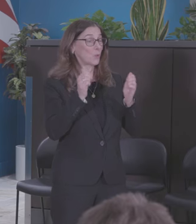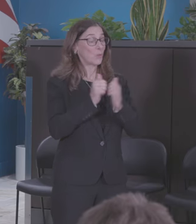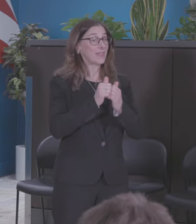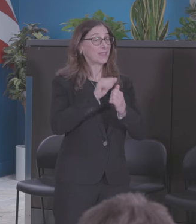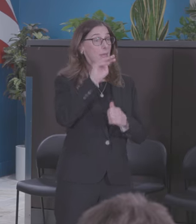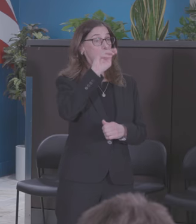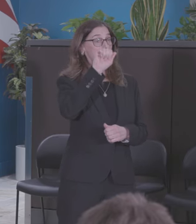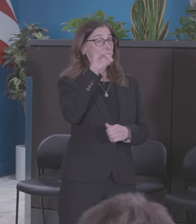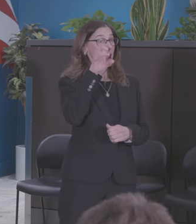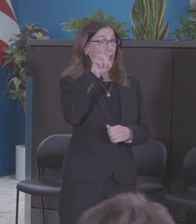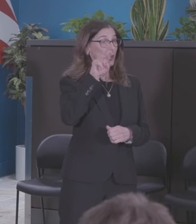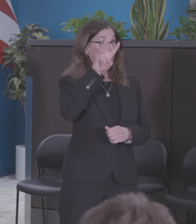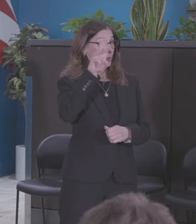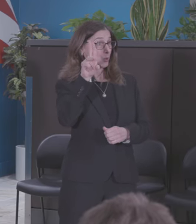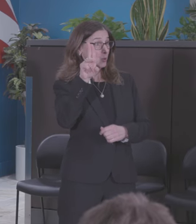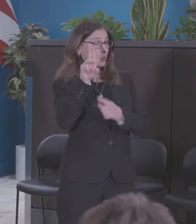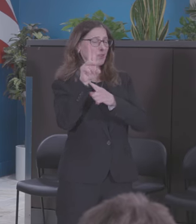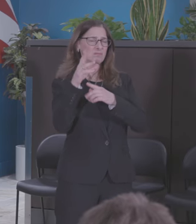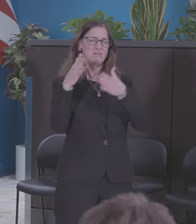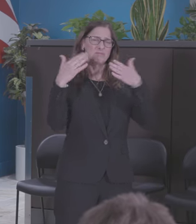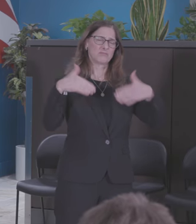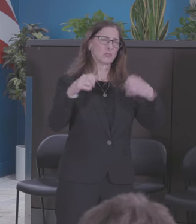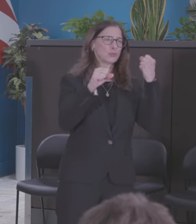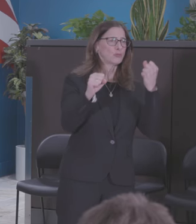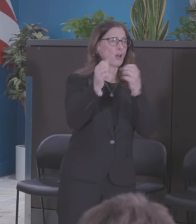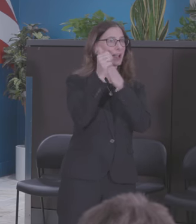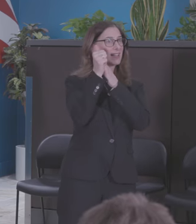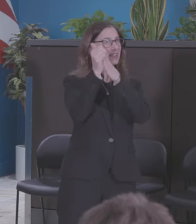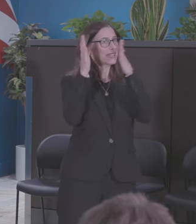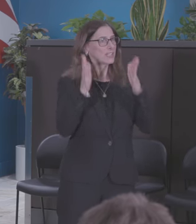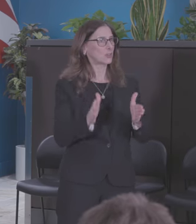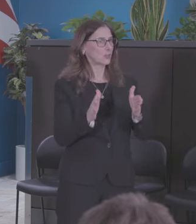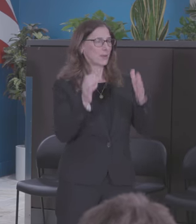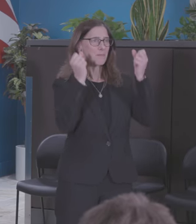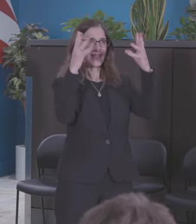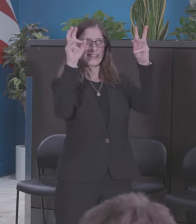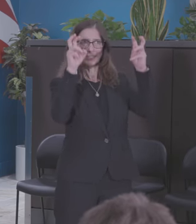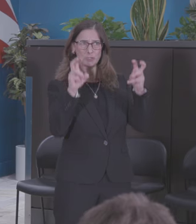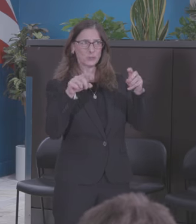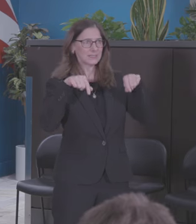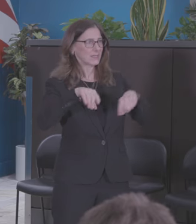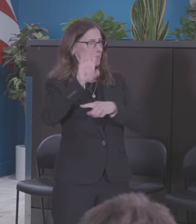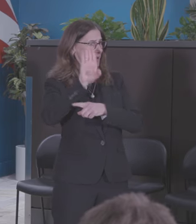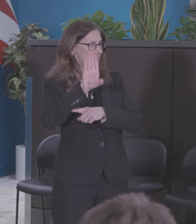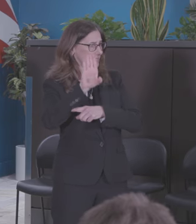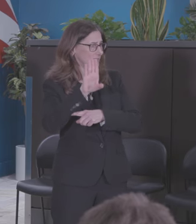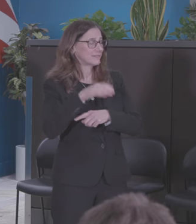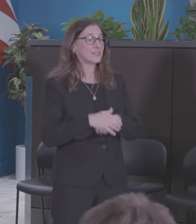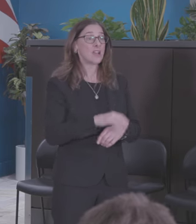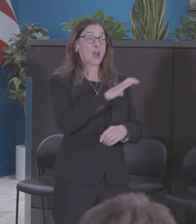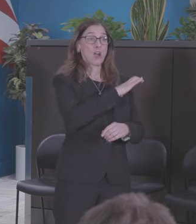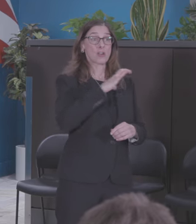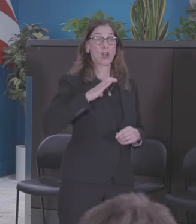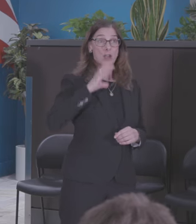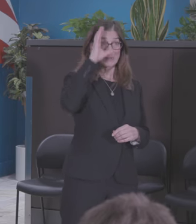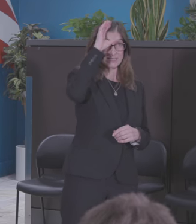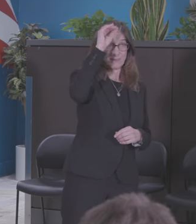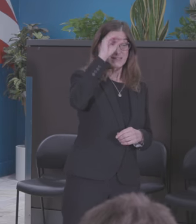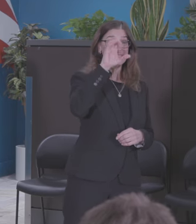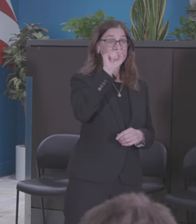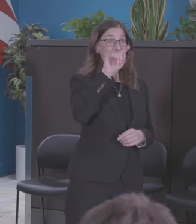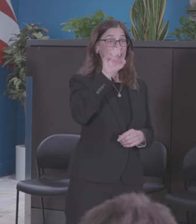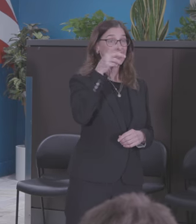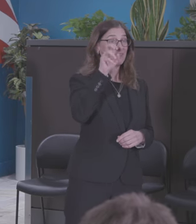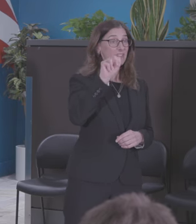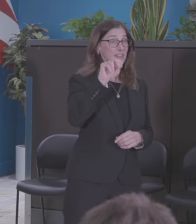leader on so many issues for our great capital city. Congressman Stephen Lynch, a champion of